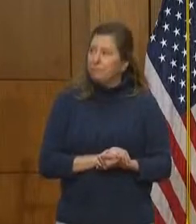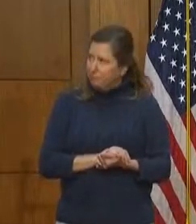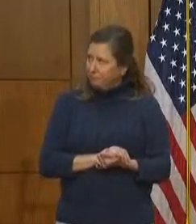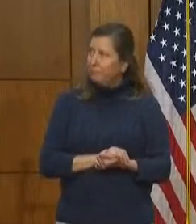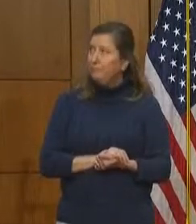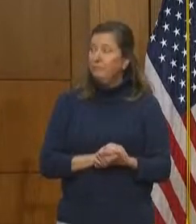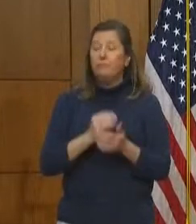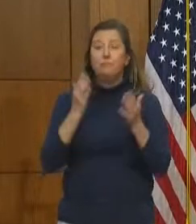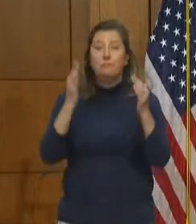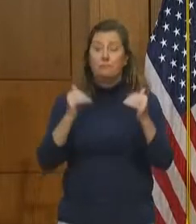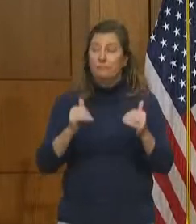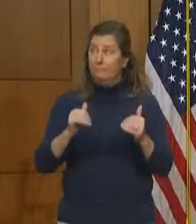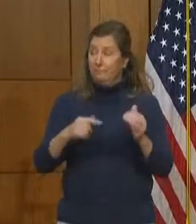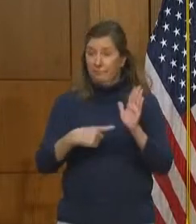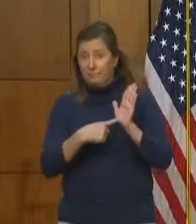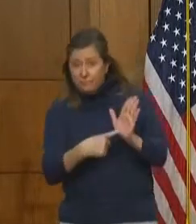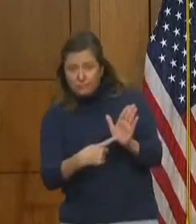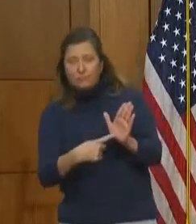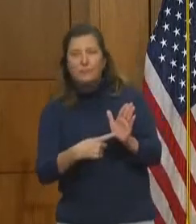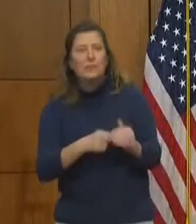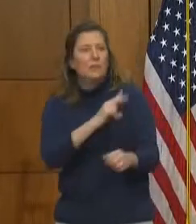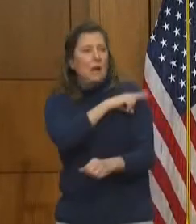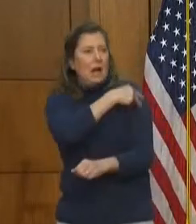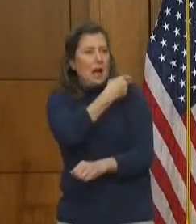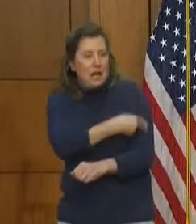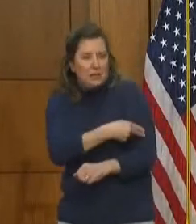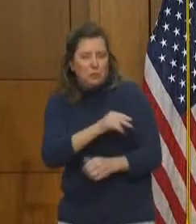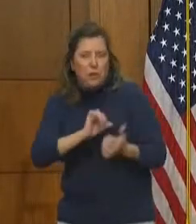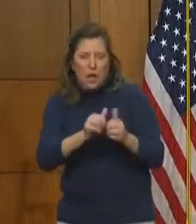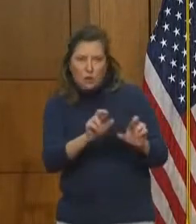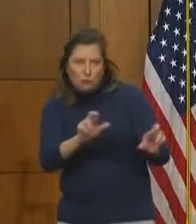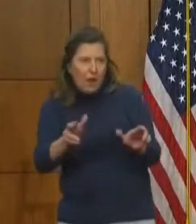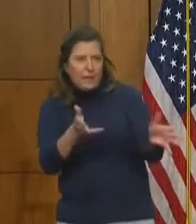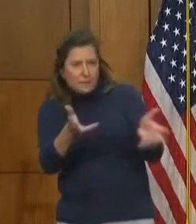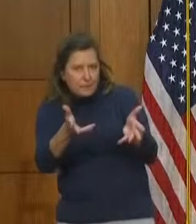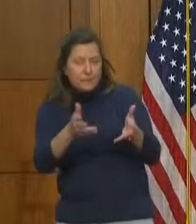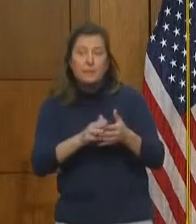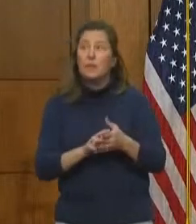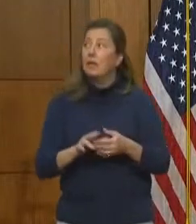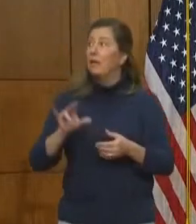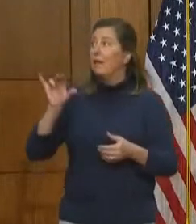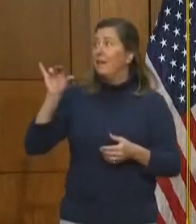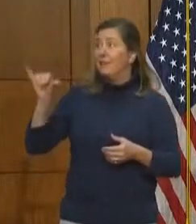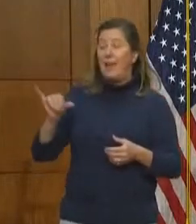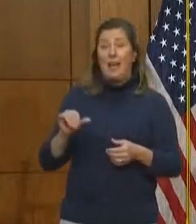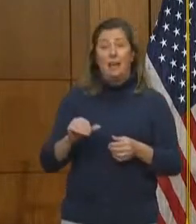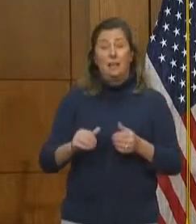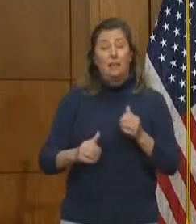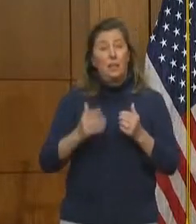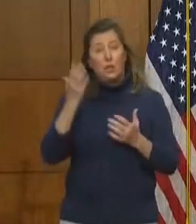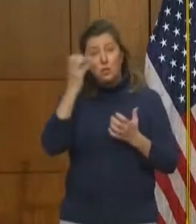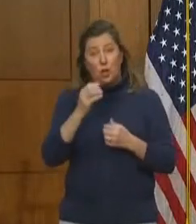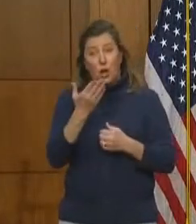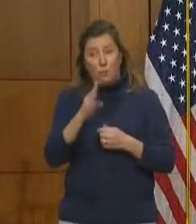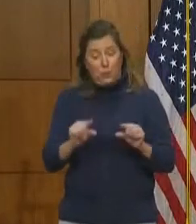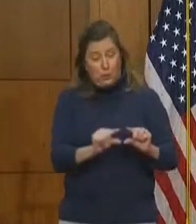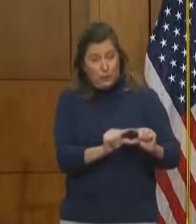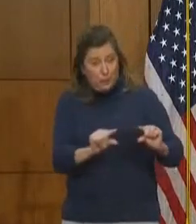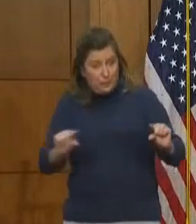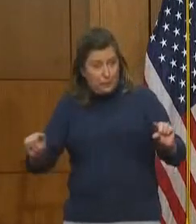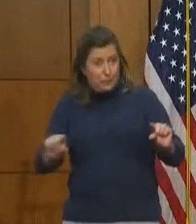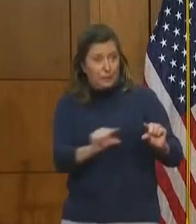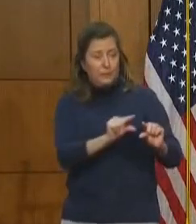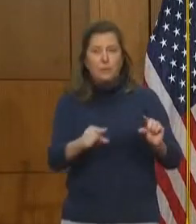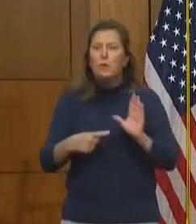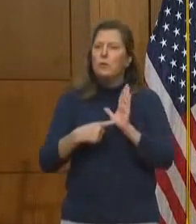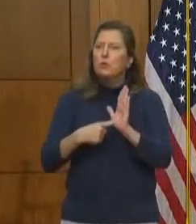slide is what we're monitoring, our hospital capacity. On this chart, the darkest blue at the bottom of